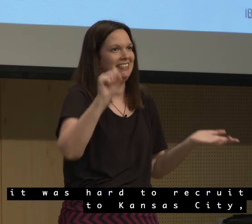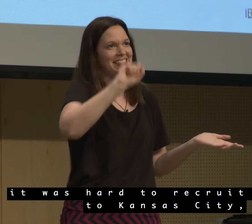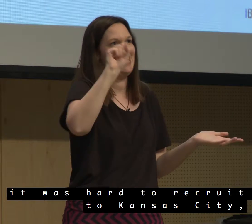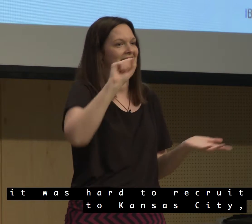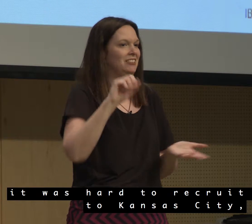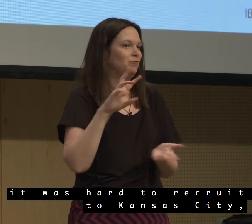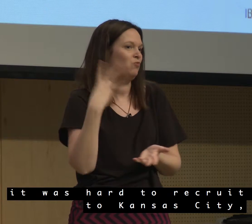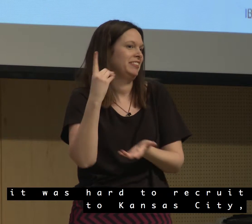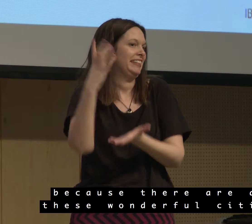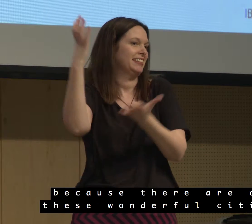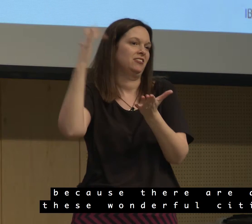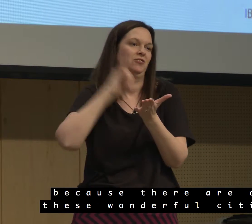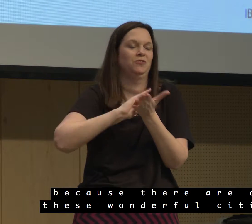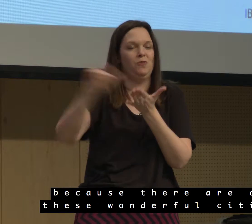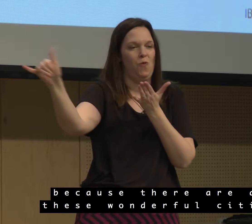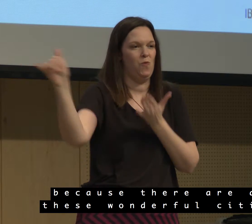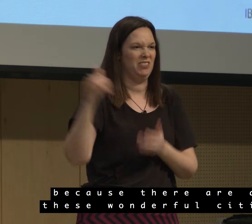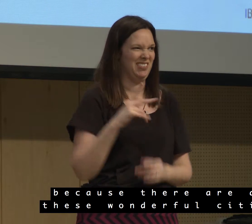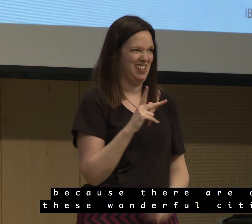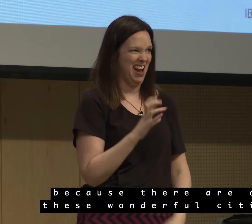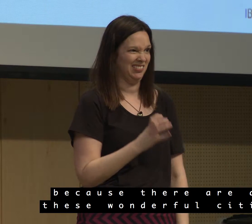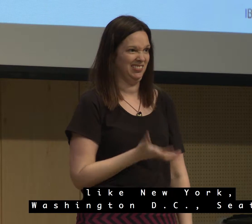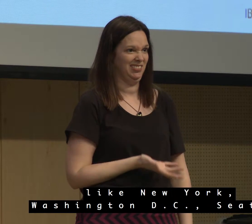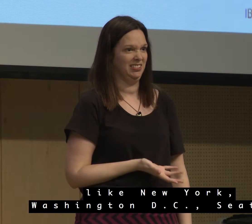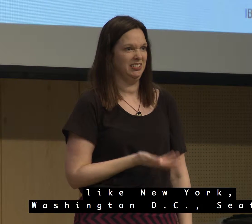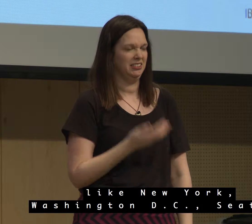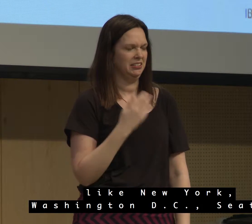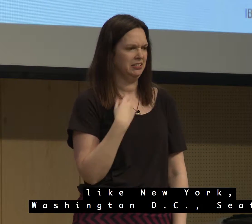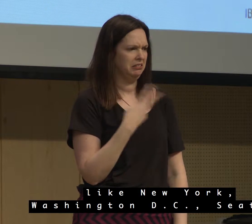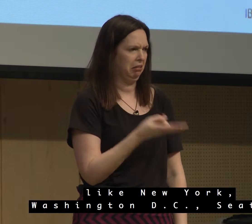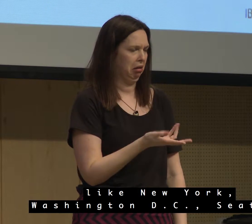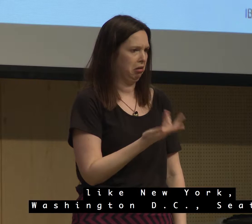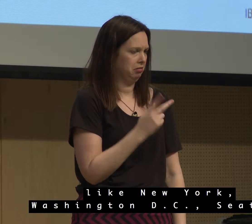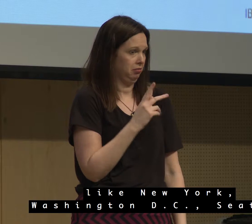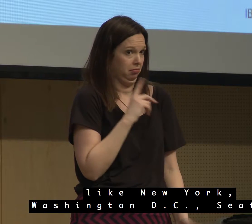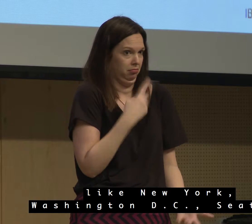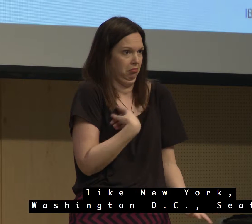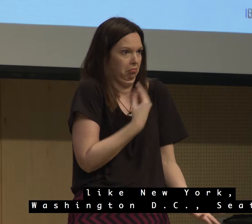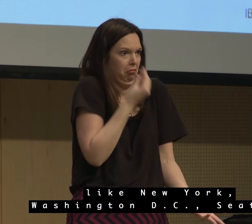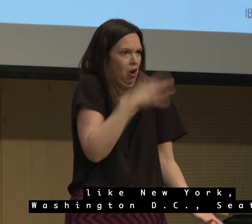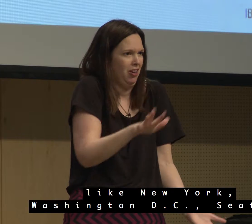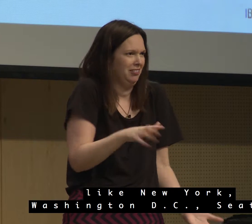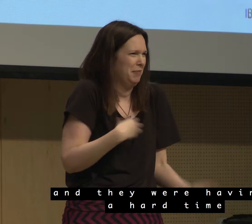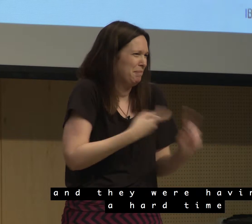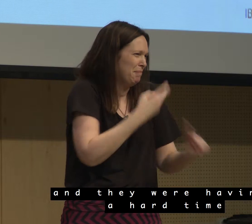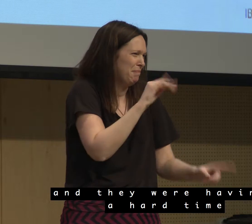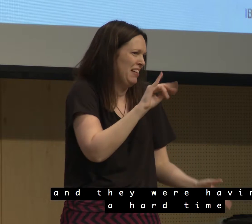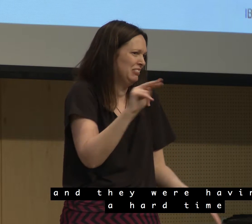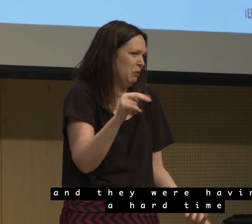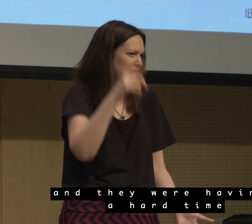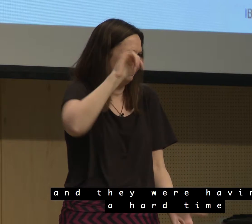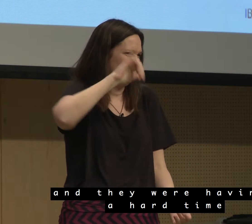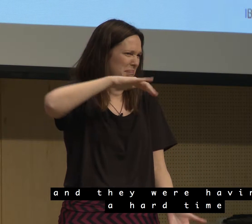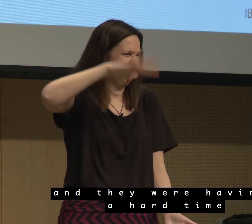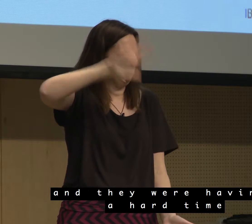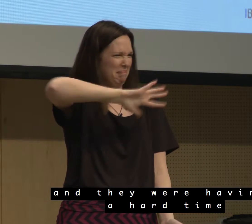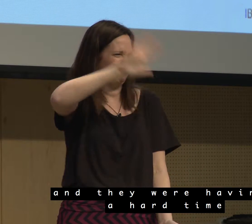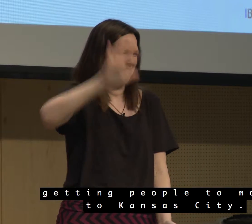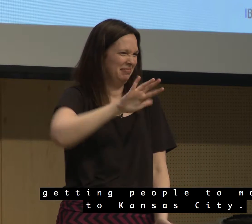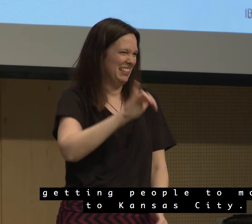to Kansas City because there are all these wonderful cities like New York, Washington, D.C., Seattle, and they are having a hard time getting